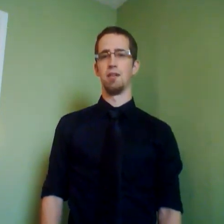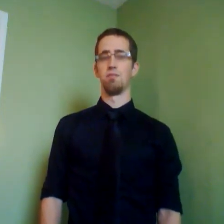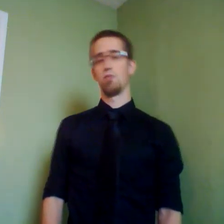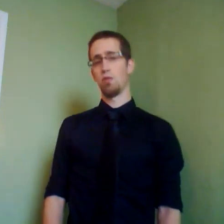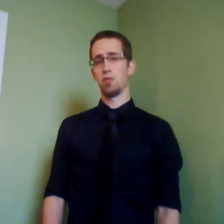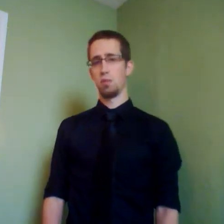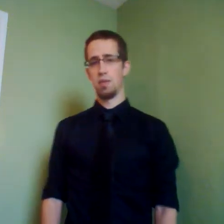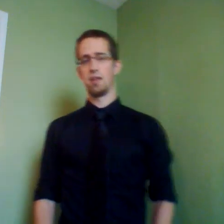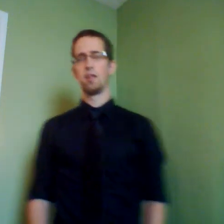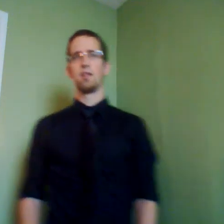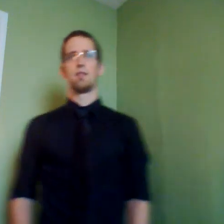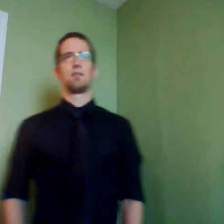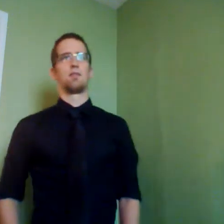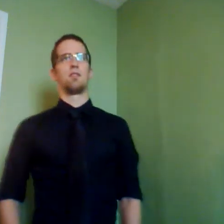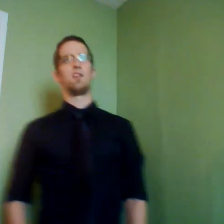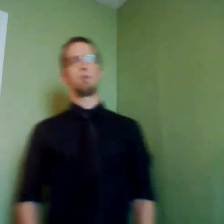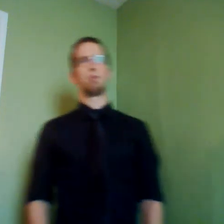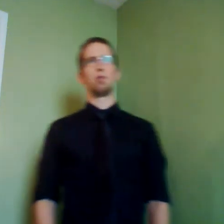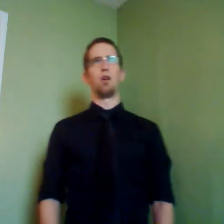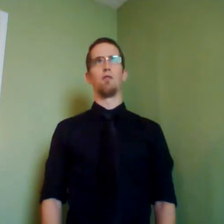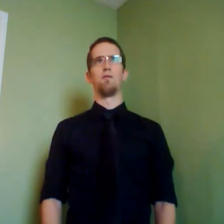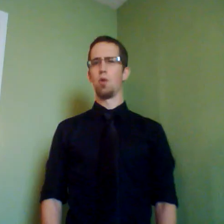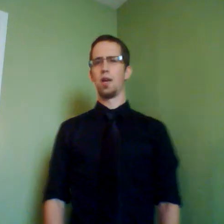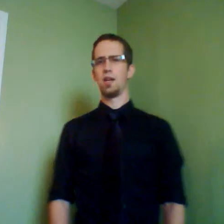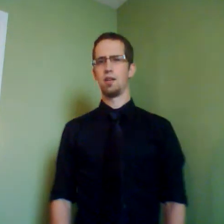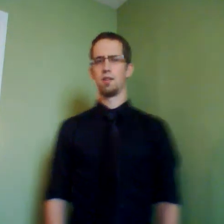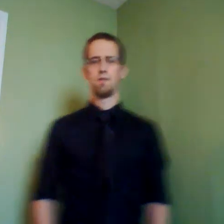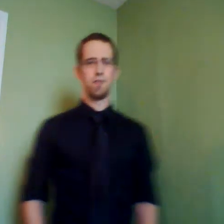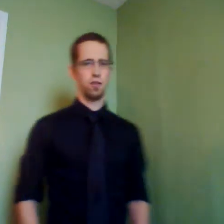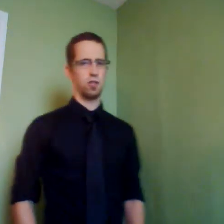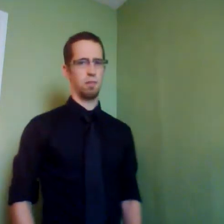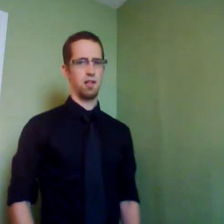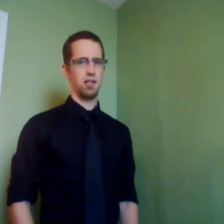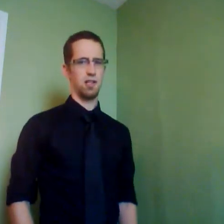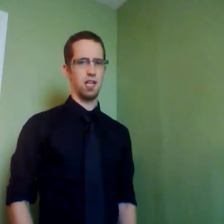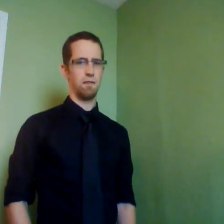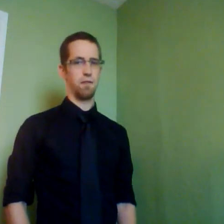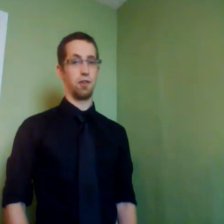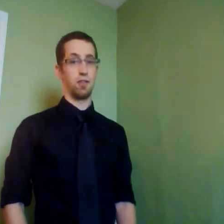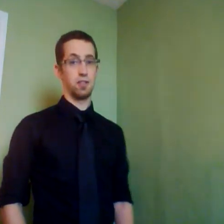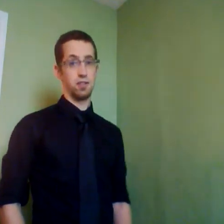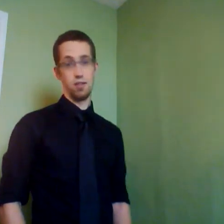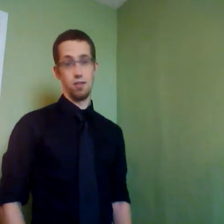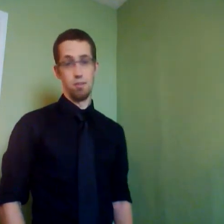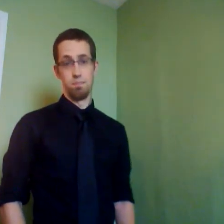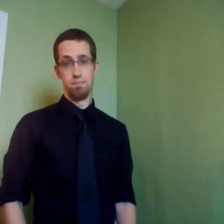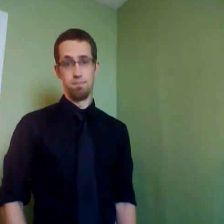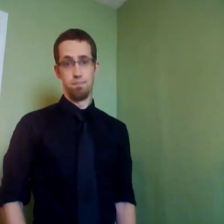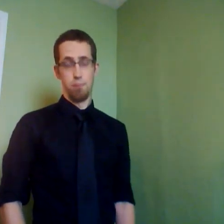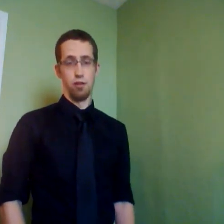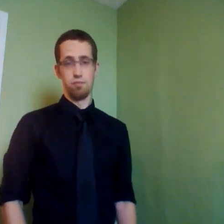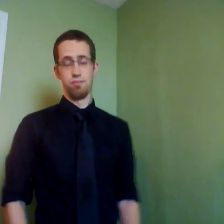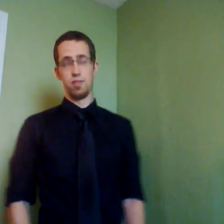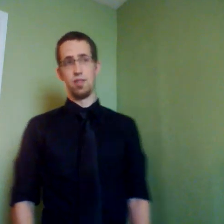But generally speaking, deaf people avoid fingerspelling if there is a better